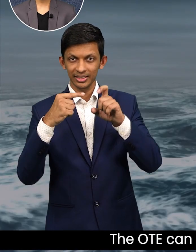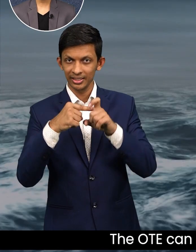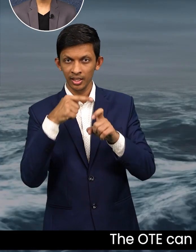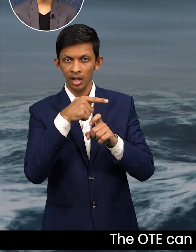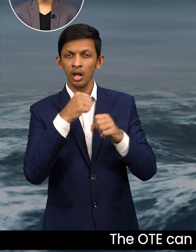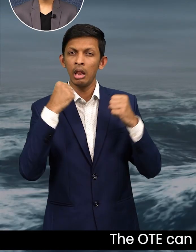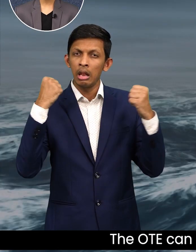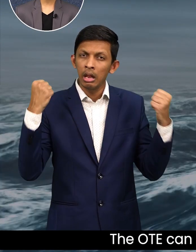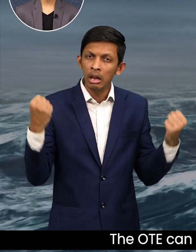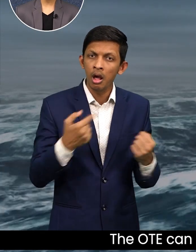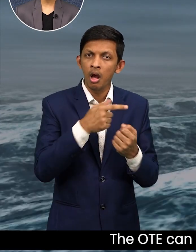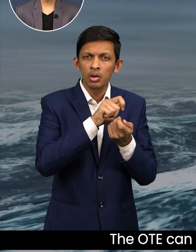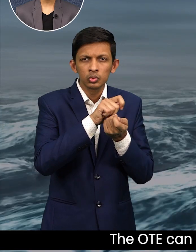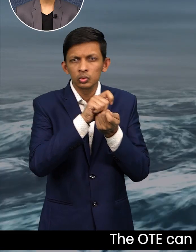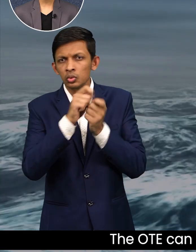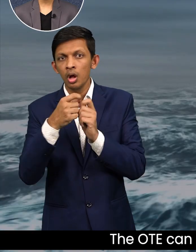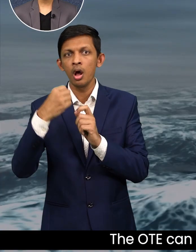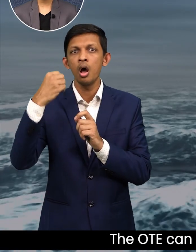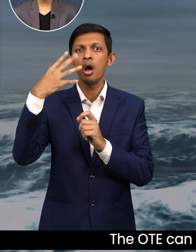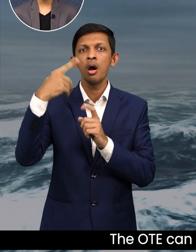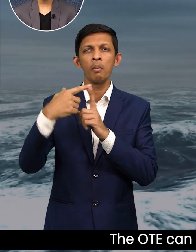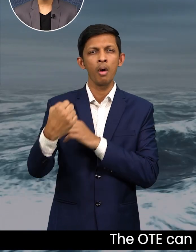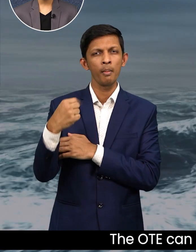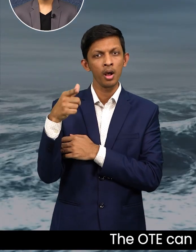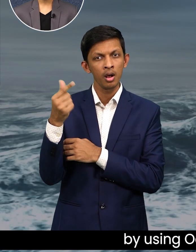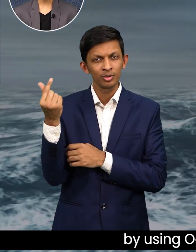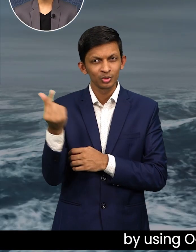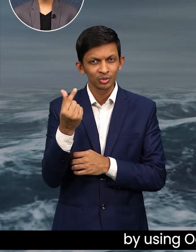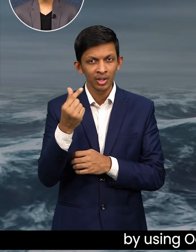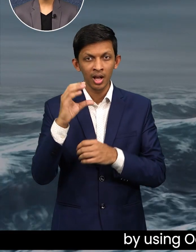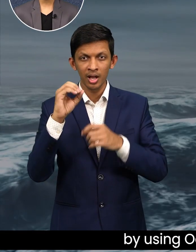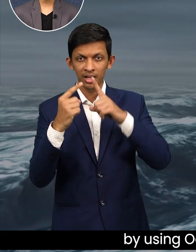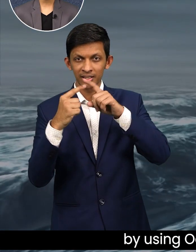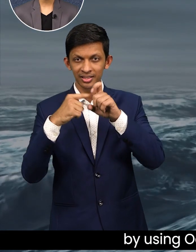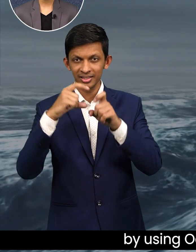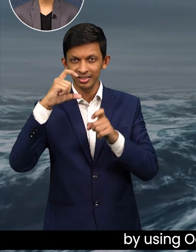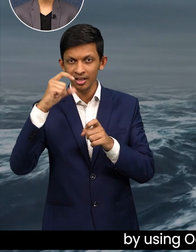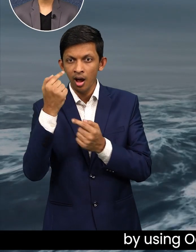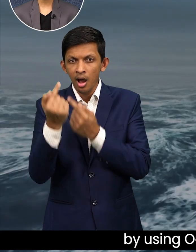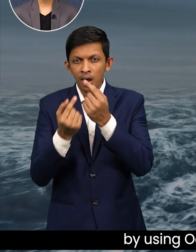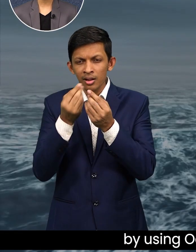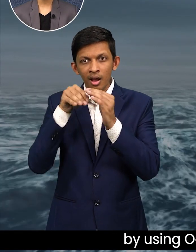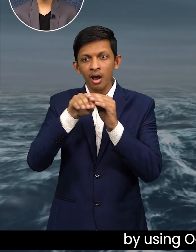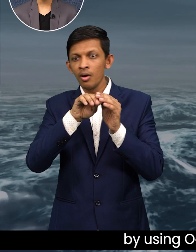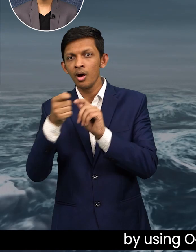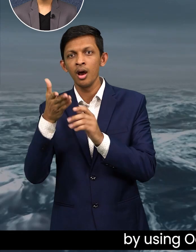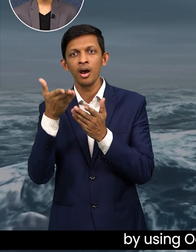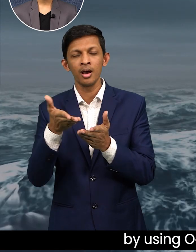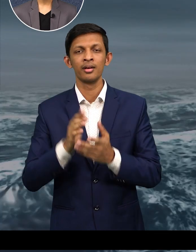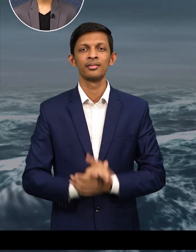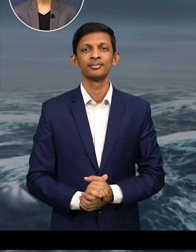The OTE can be converted into electrical energy by using ocean thermal energy